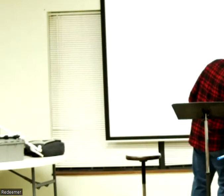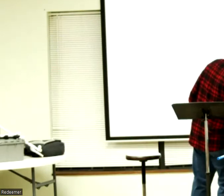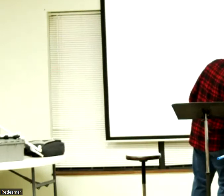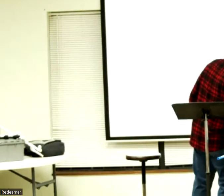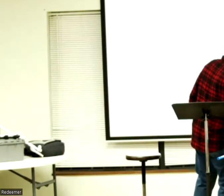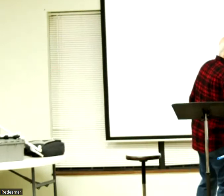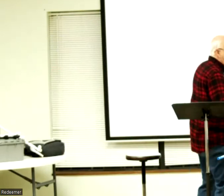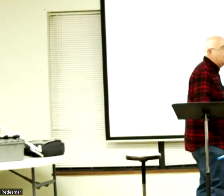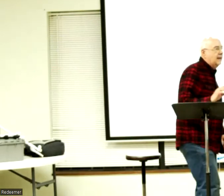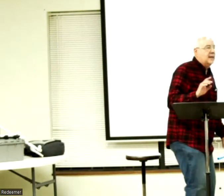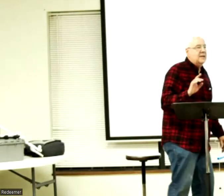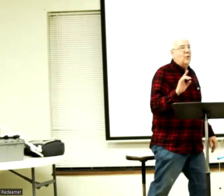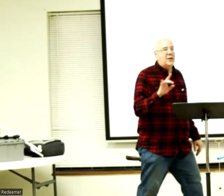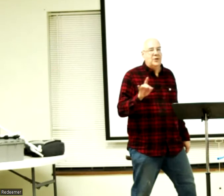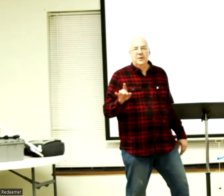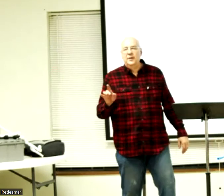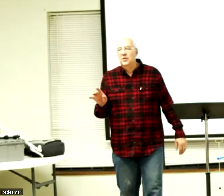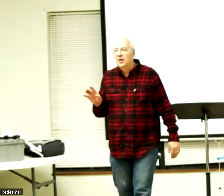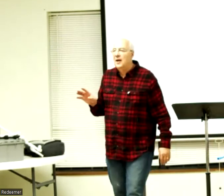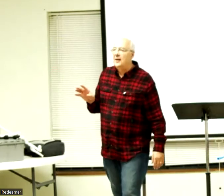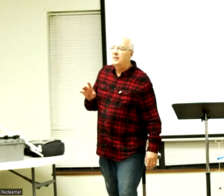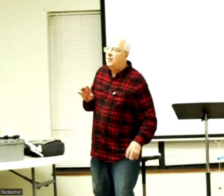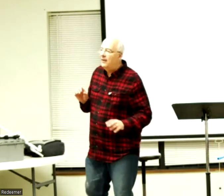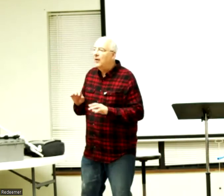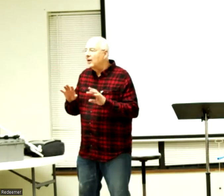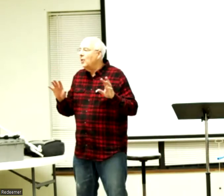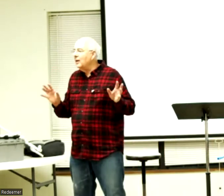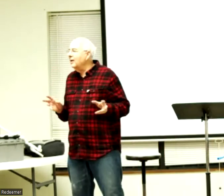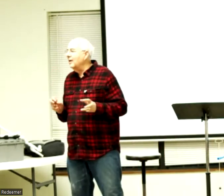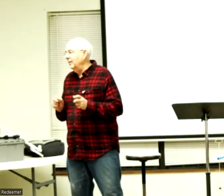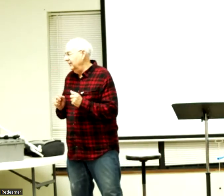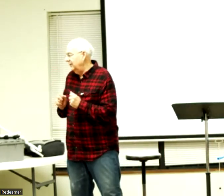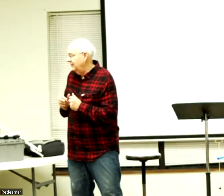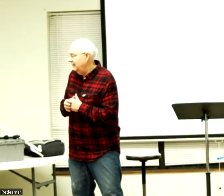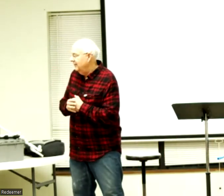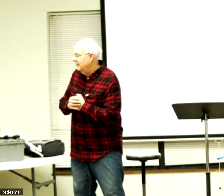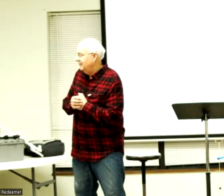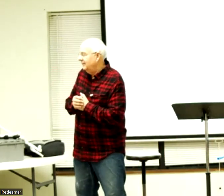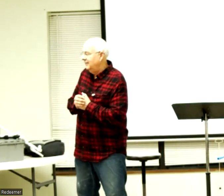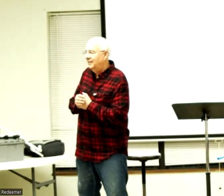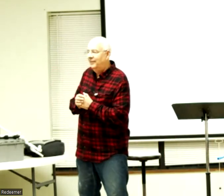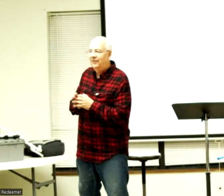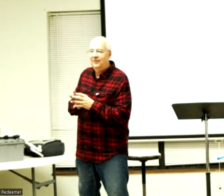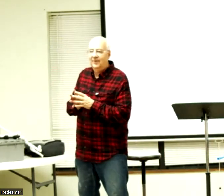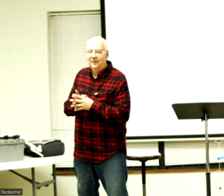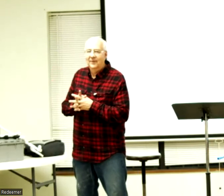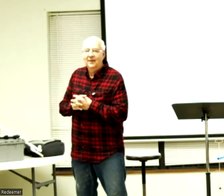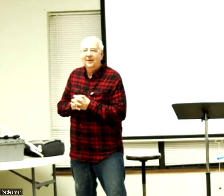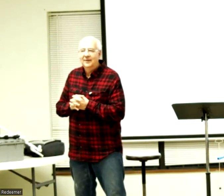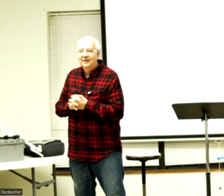All right. Any questions on the signs that we have very quickly gone over? Oh,